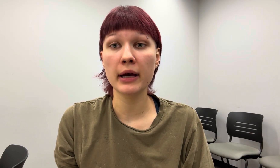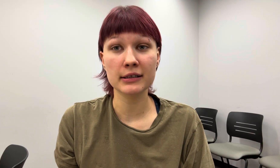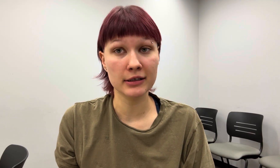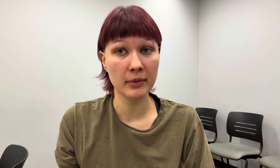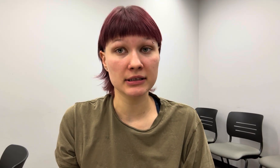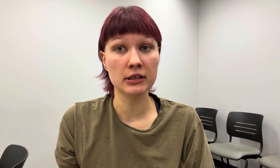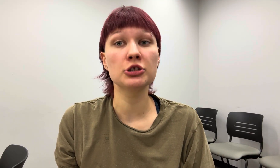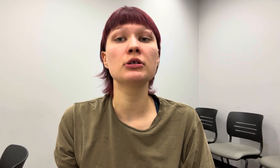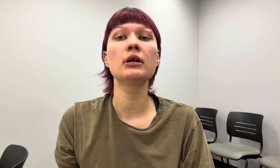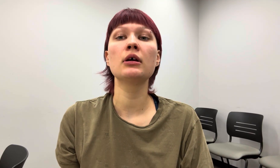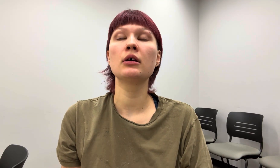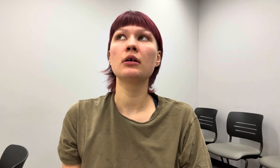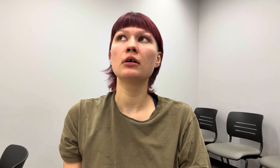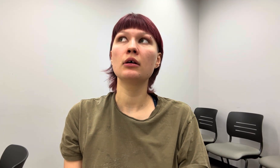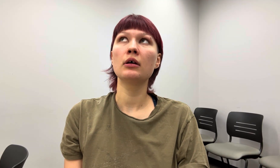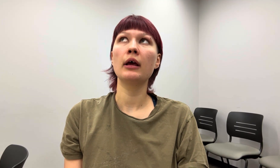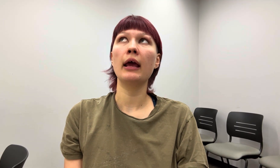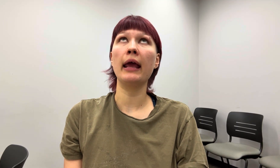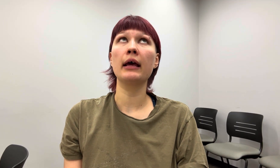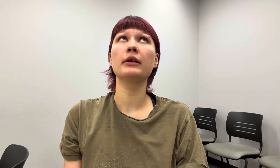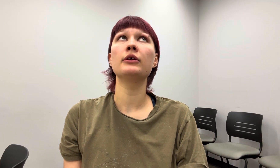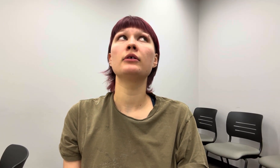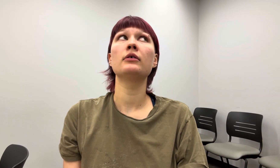impacting the message and